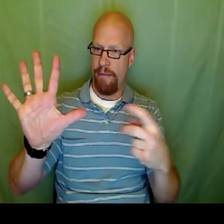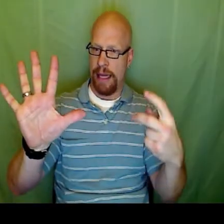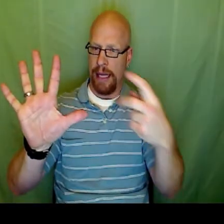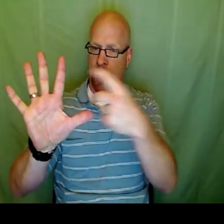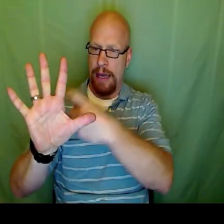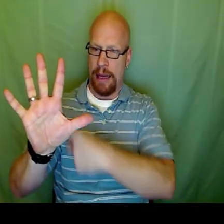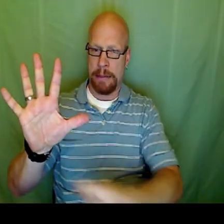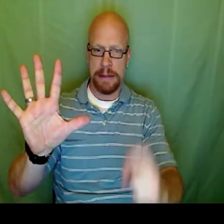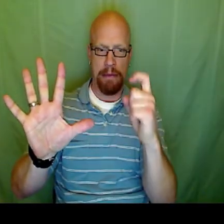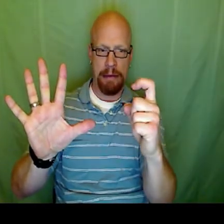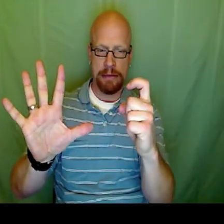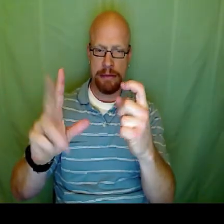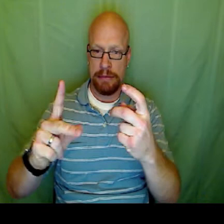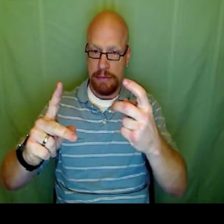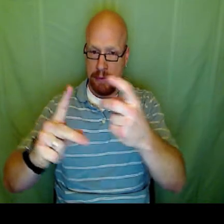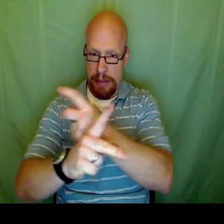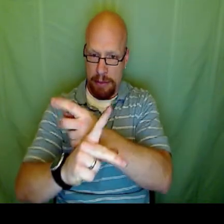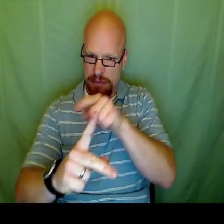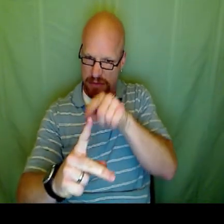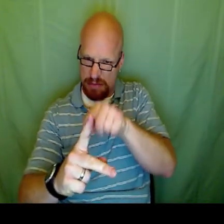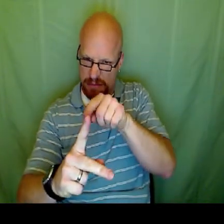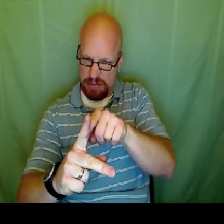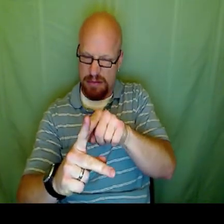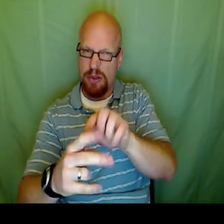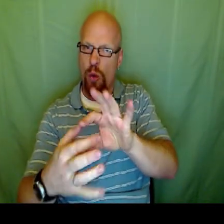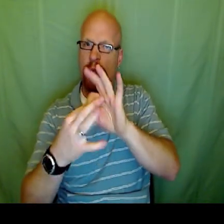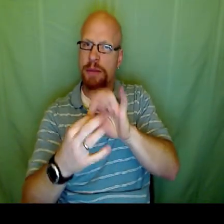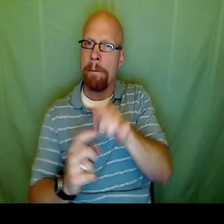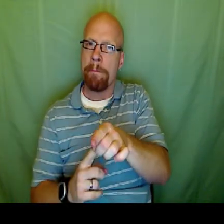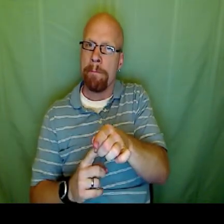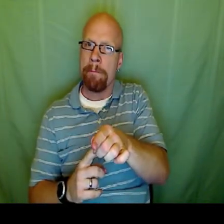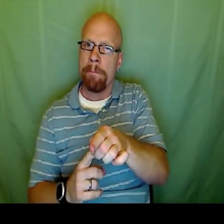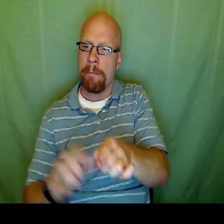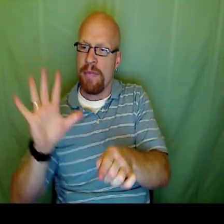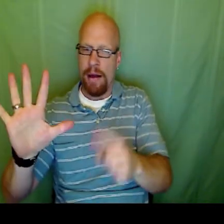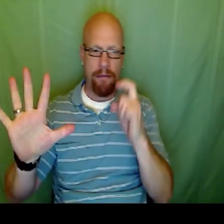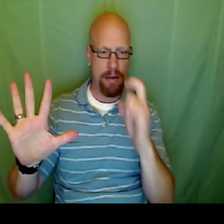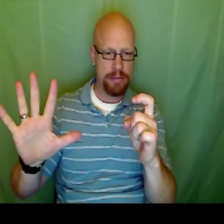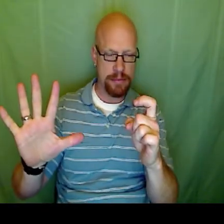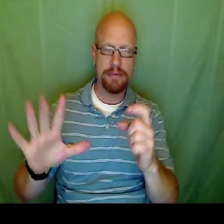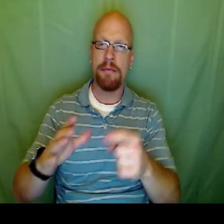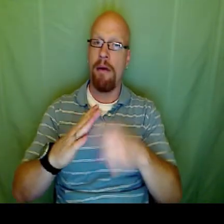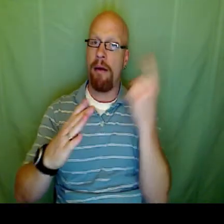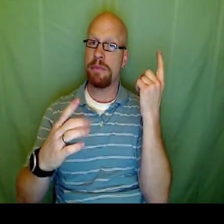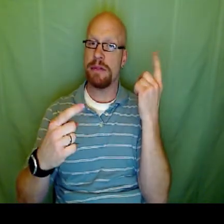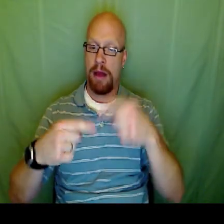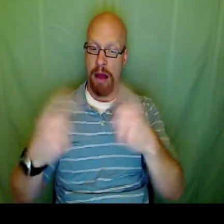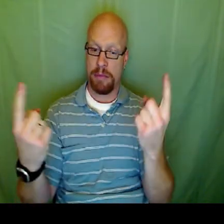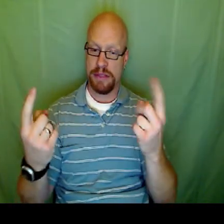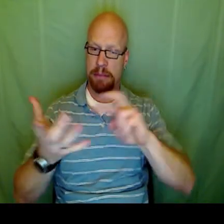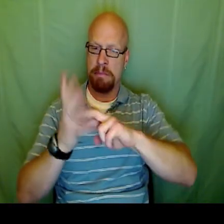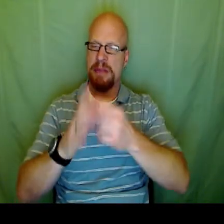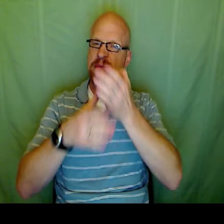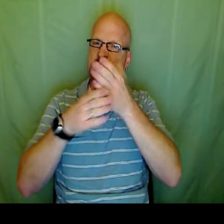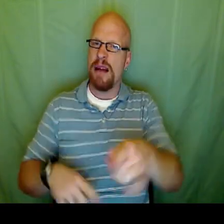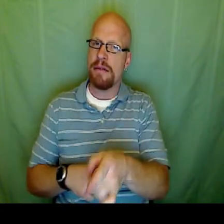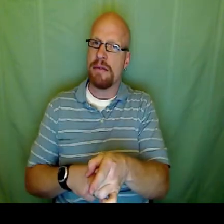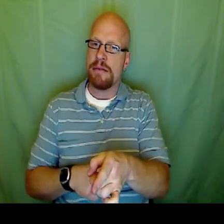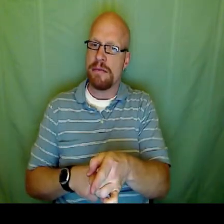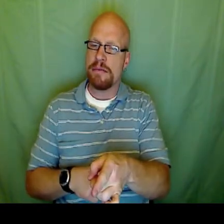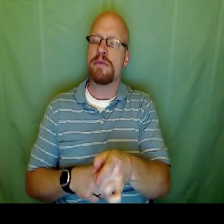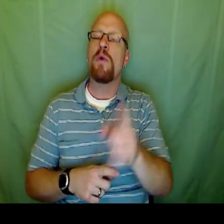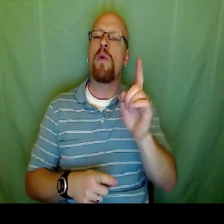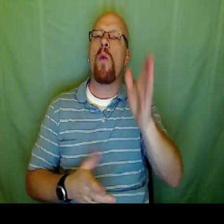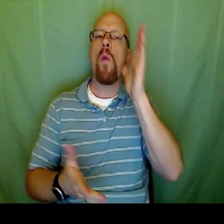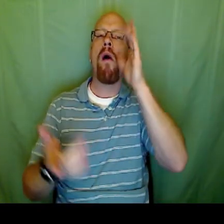So here we have, we've divided by 5 here in this last step because we had 5 times x. That's a